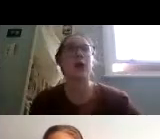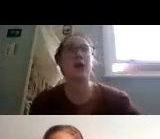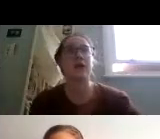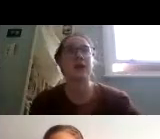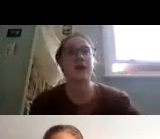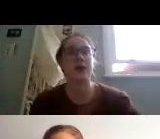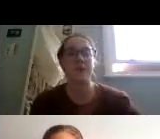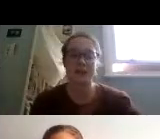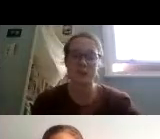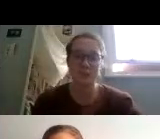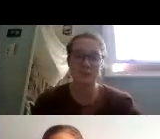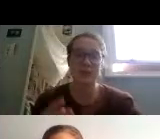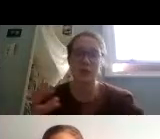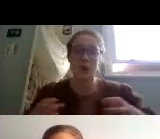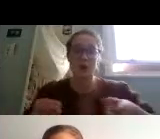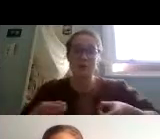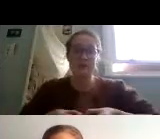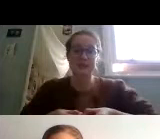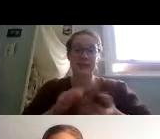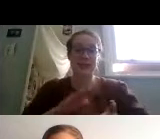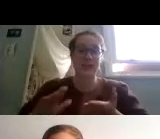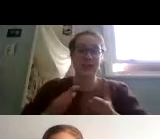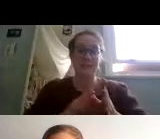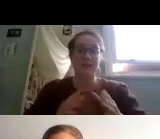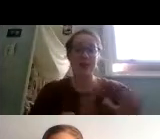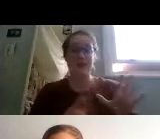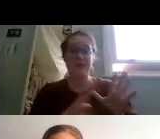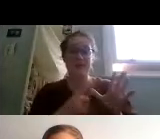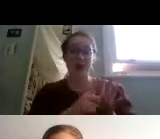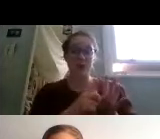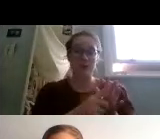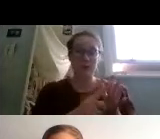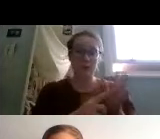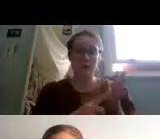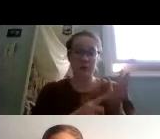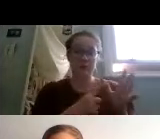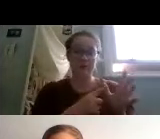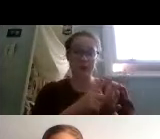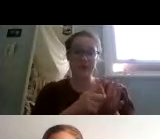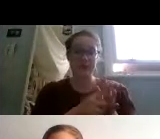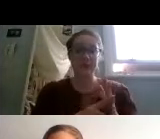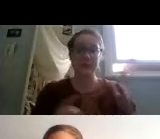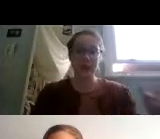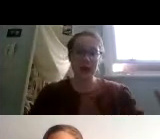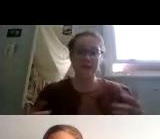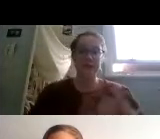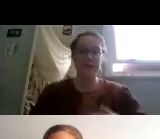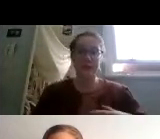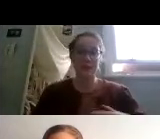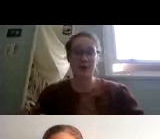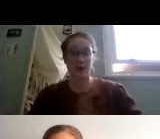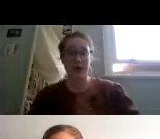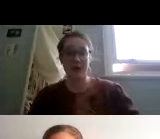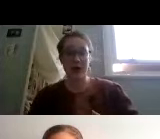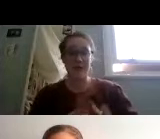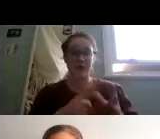a lot of the letter ones make quite a lot of sense. They're like shapes, but the vowels are pointing to the fingers. So they can kind of trick people